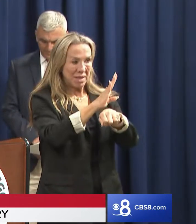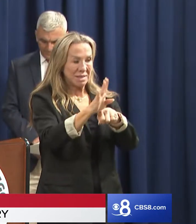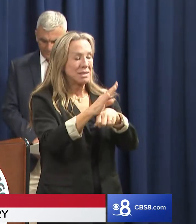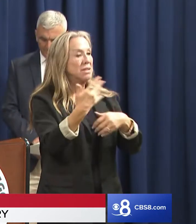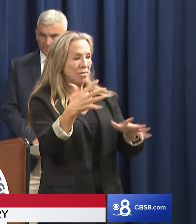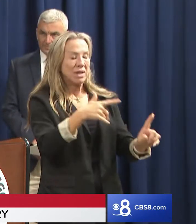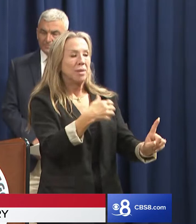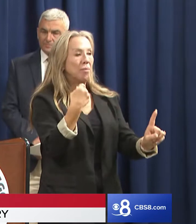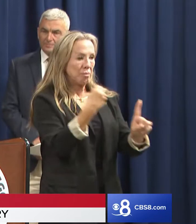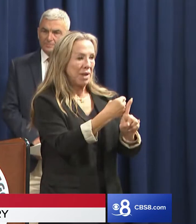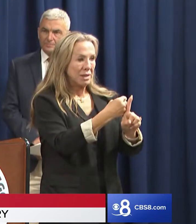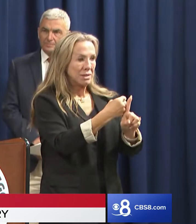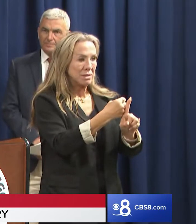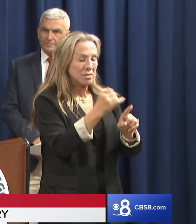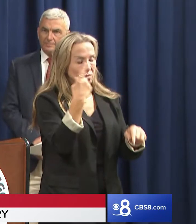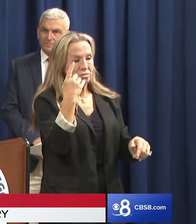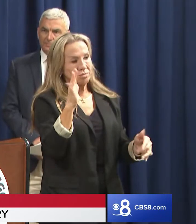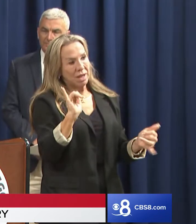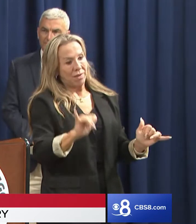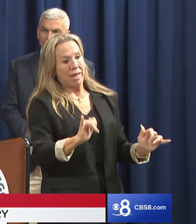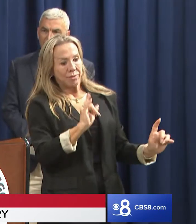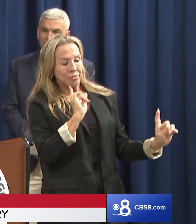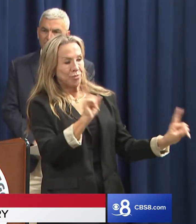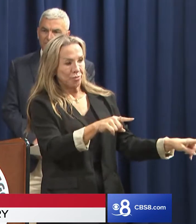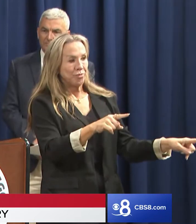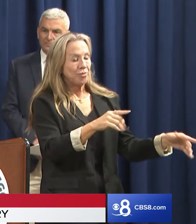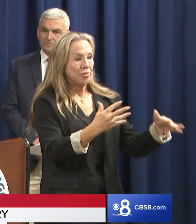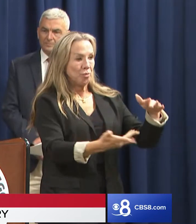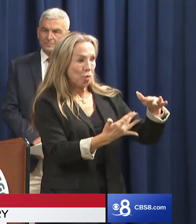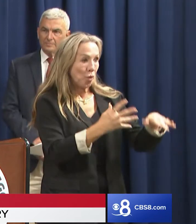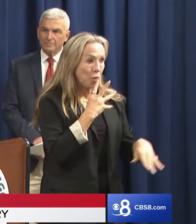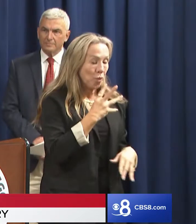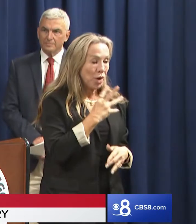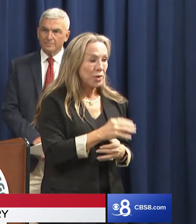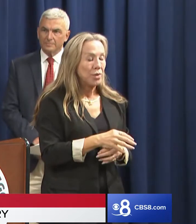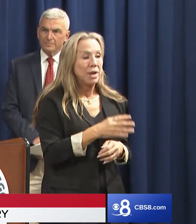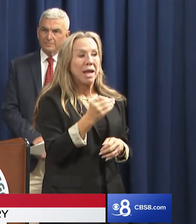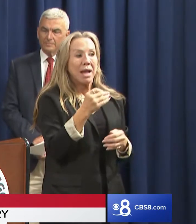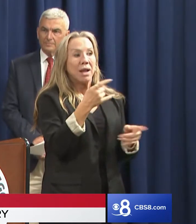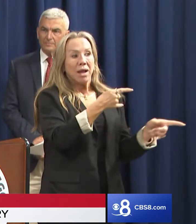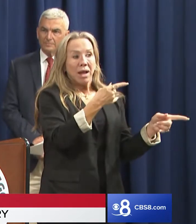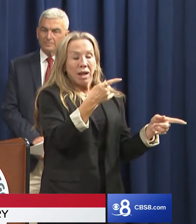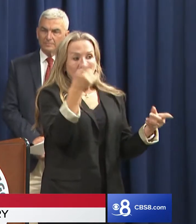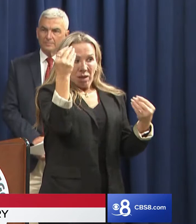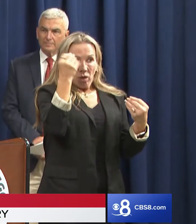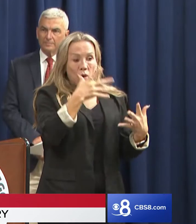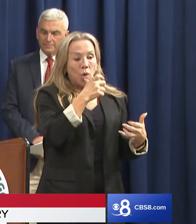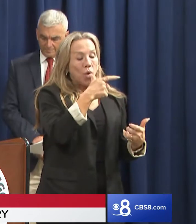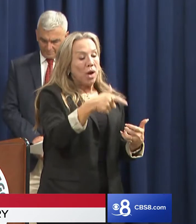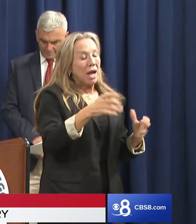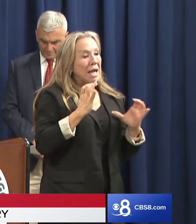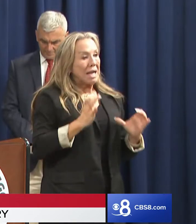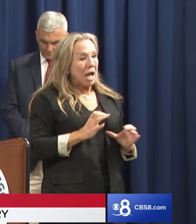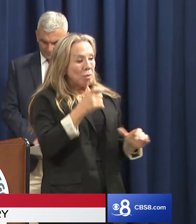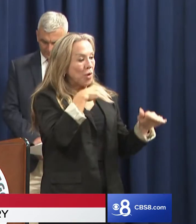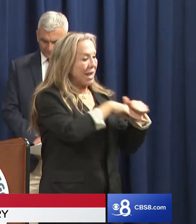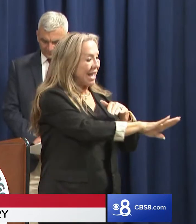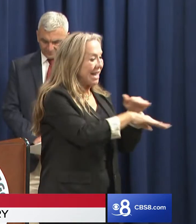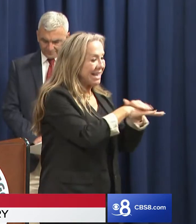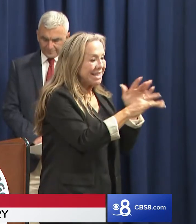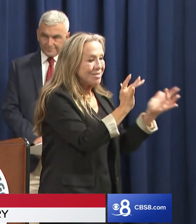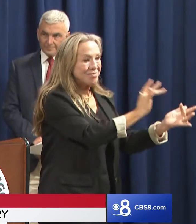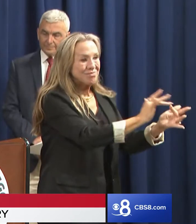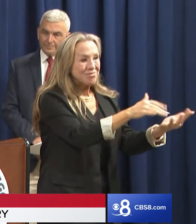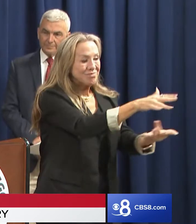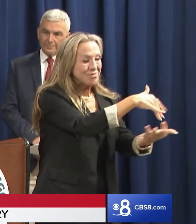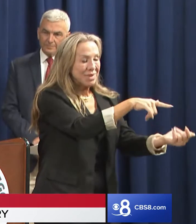order. We have also been told that they have contacted the customers for whom they have contact